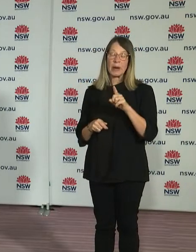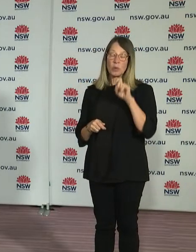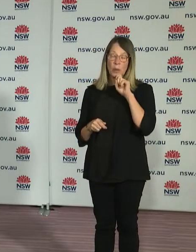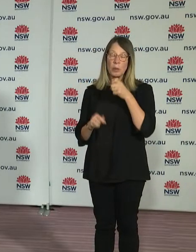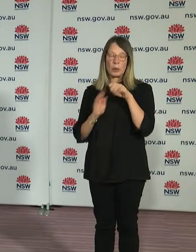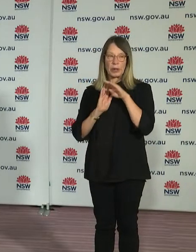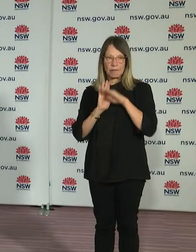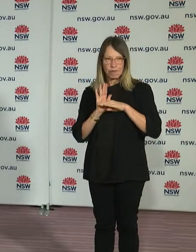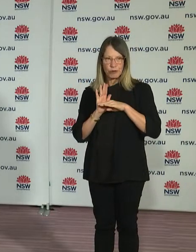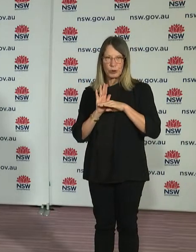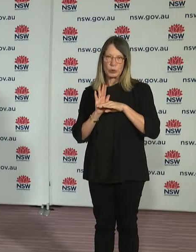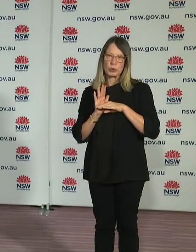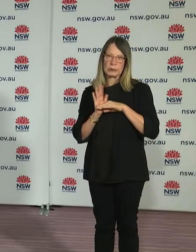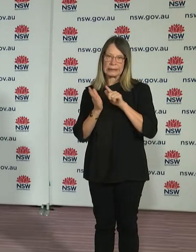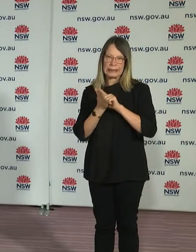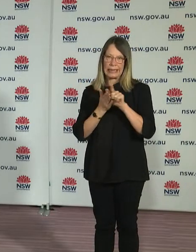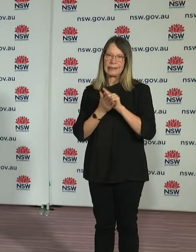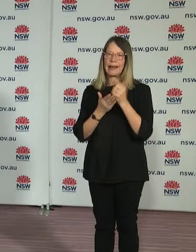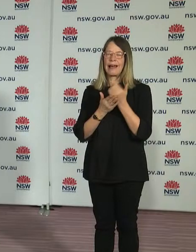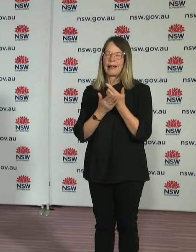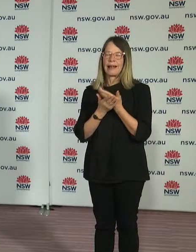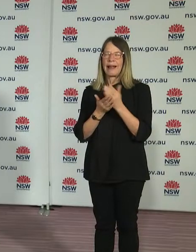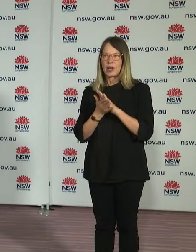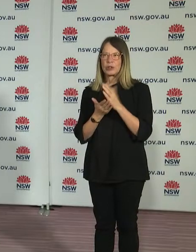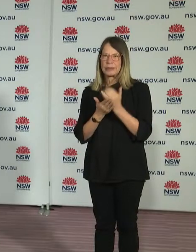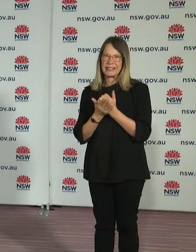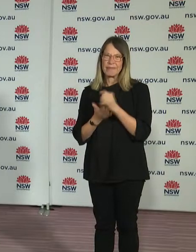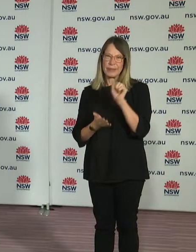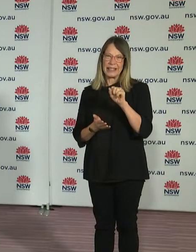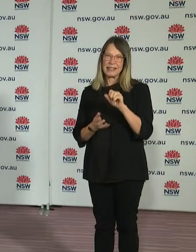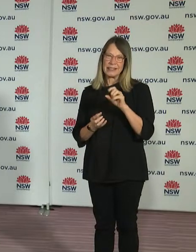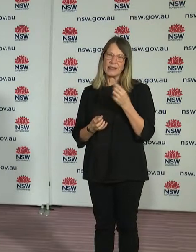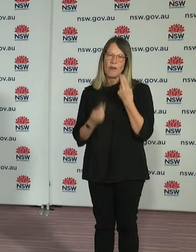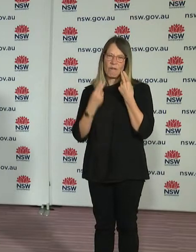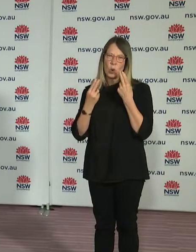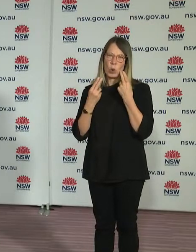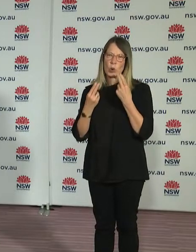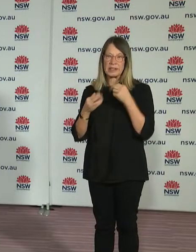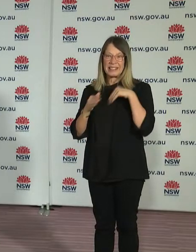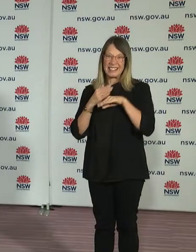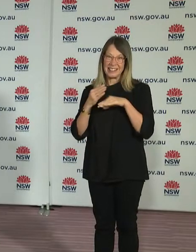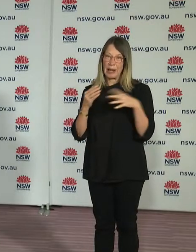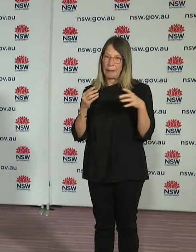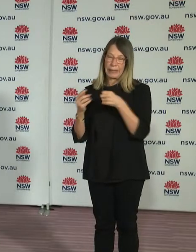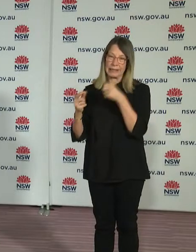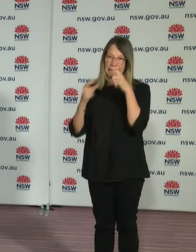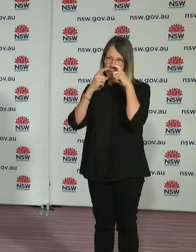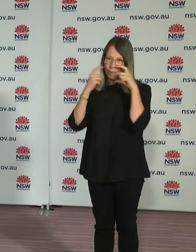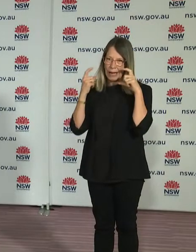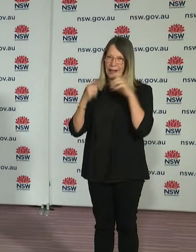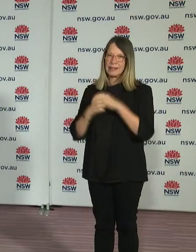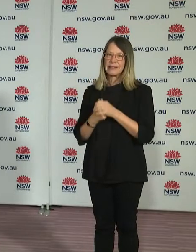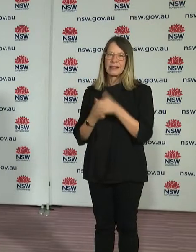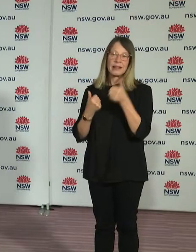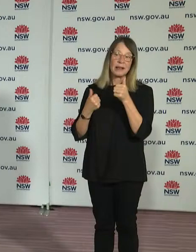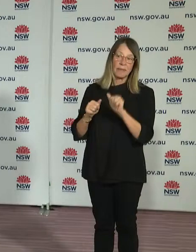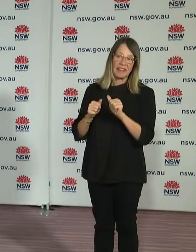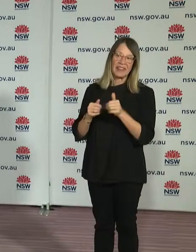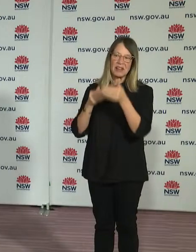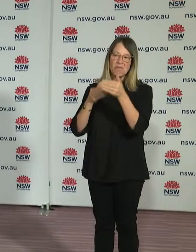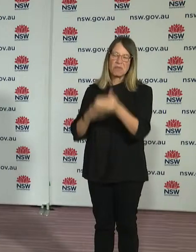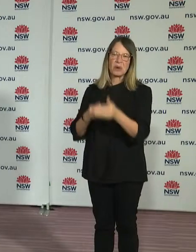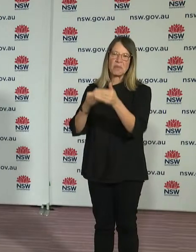done. Obviously, masks will be worn indoors, and as we move through the various phases, we'll just have to reassess our